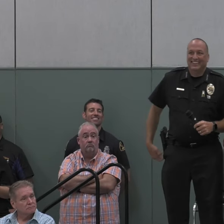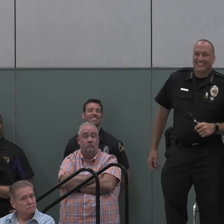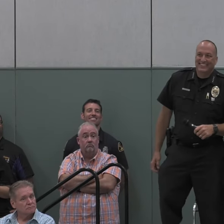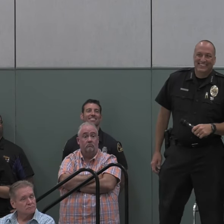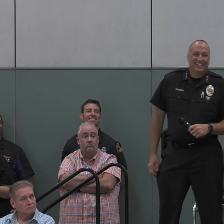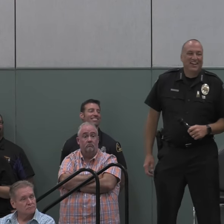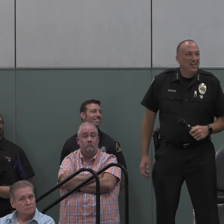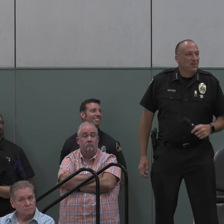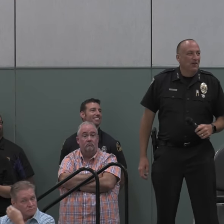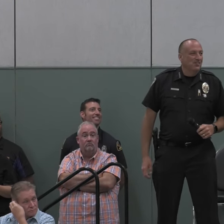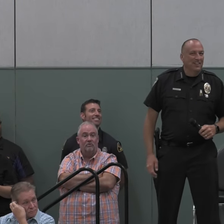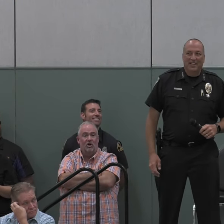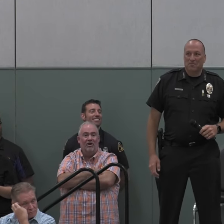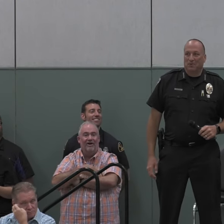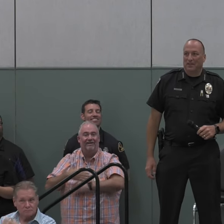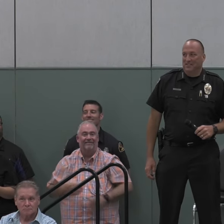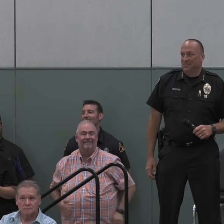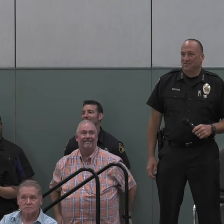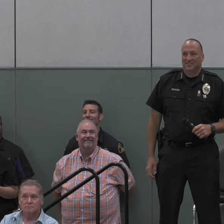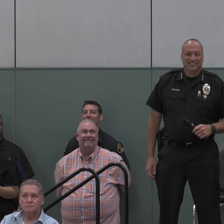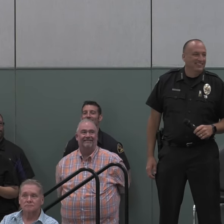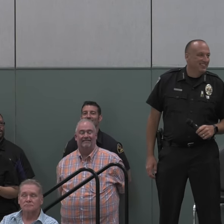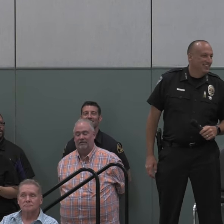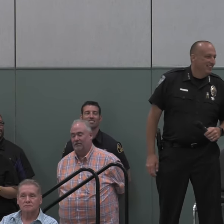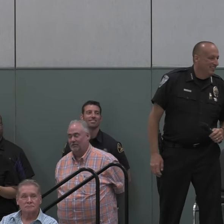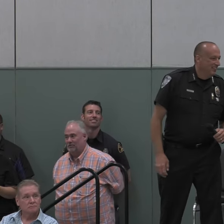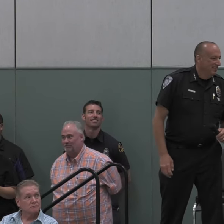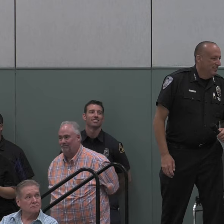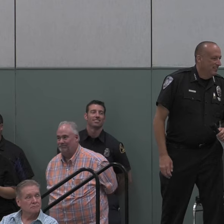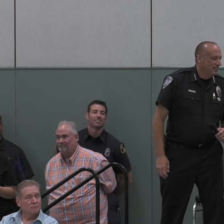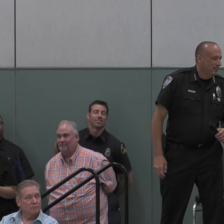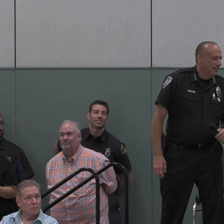Just stay up there, Jed. Question again,